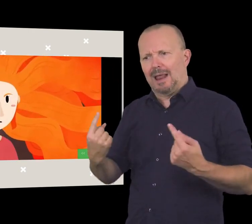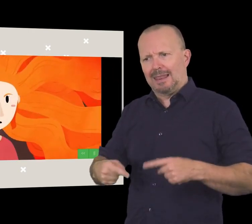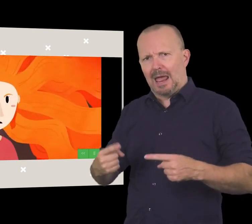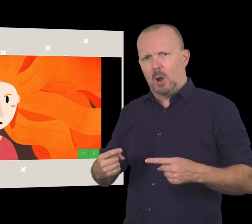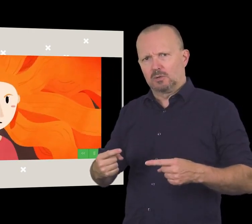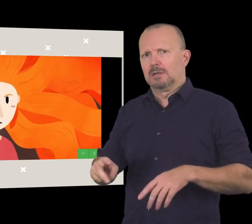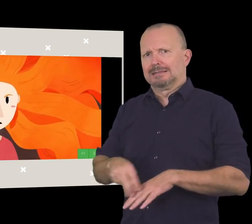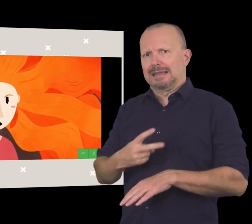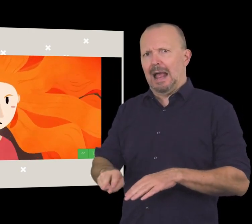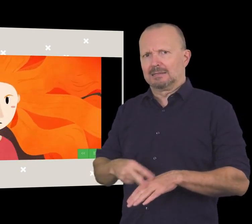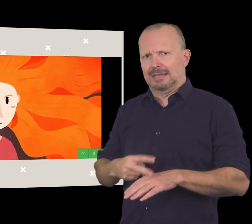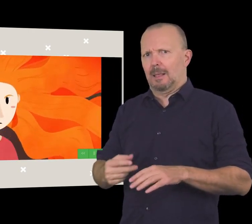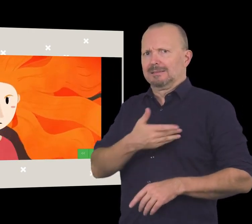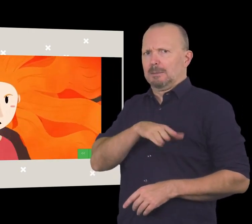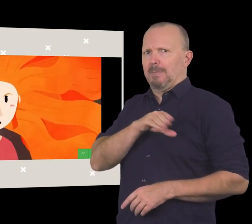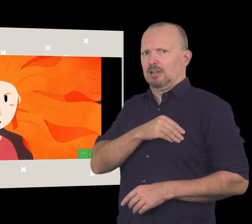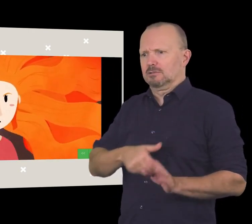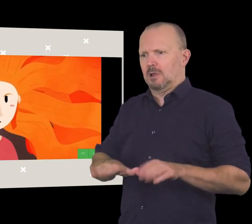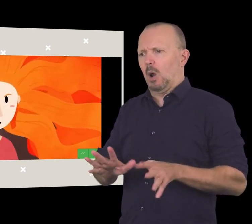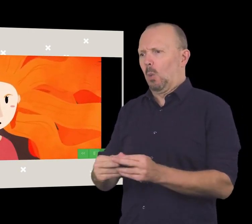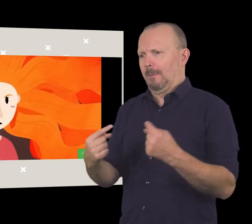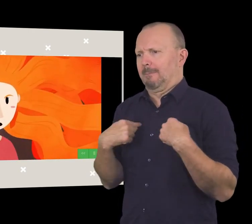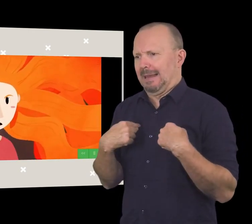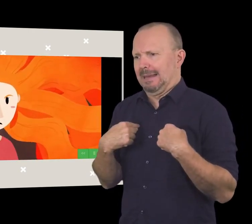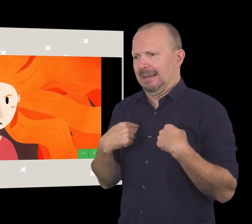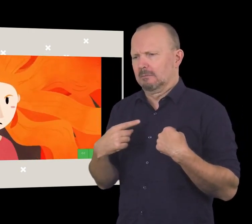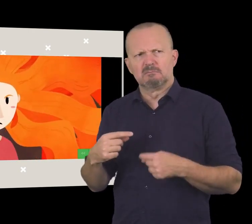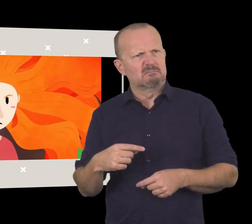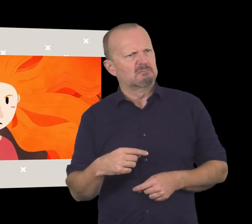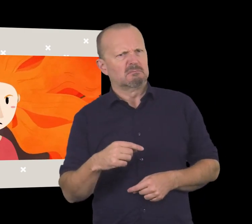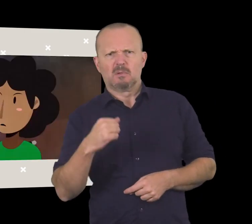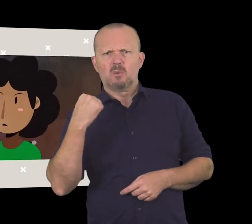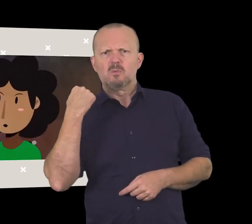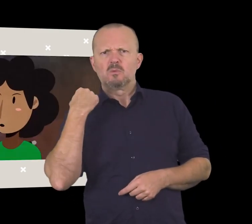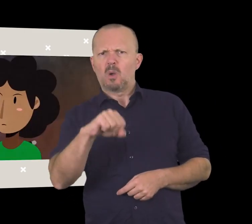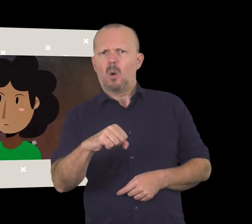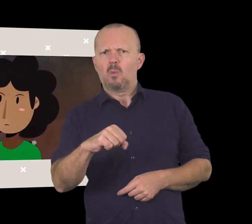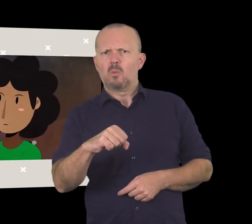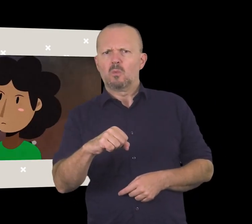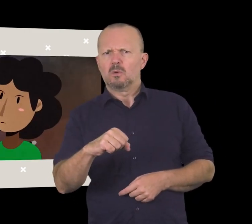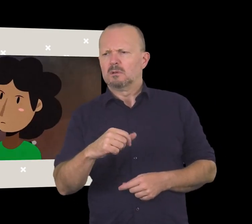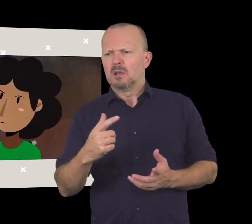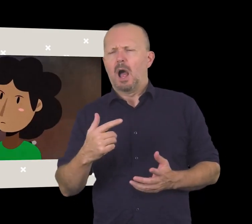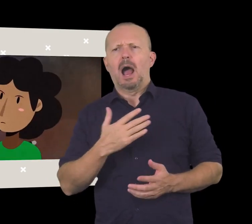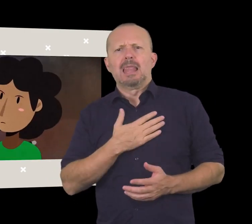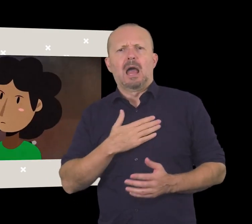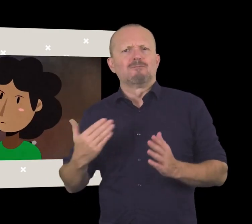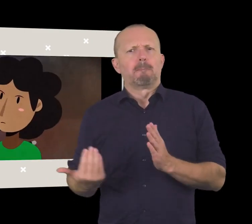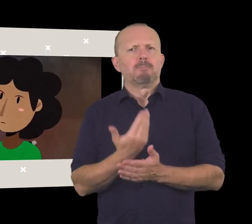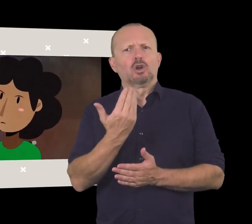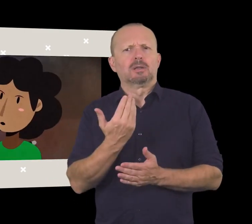must only dance the tango, and only with me." "No," said